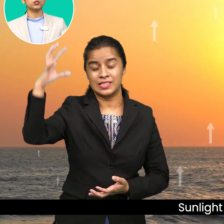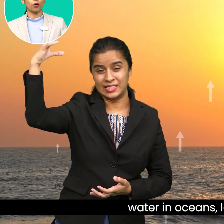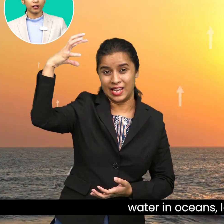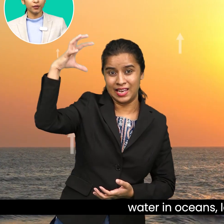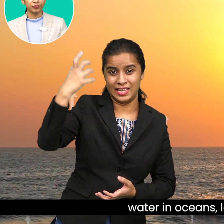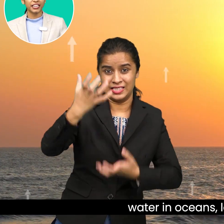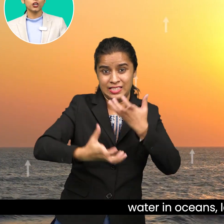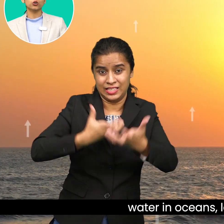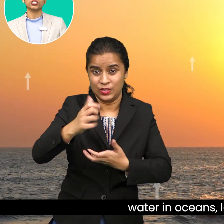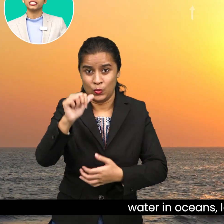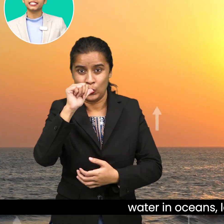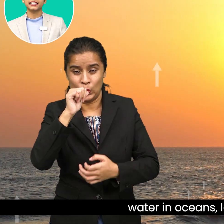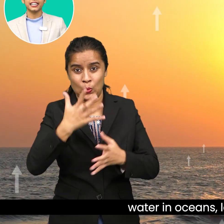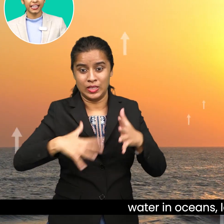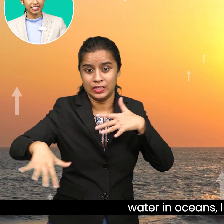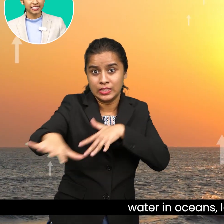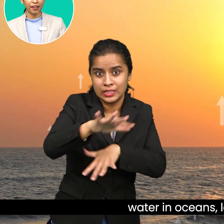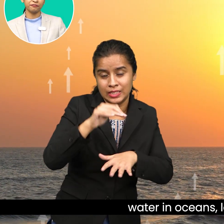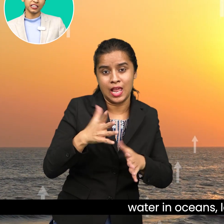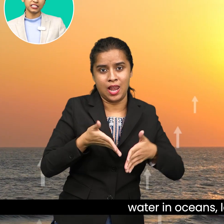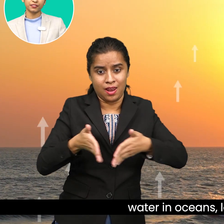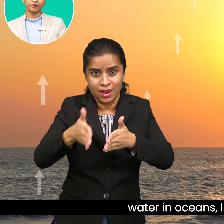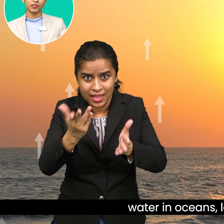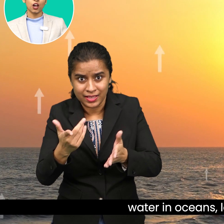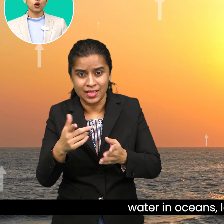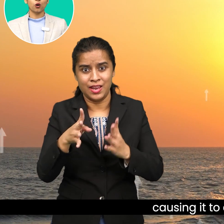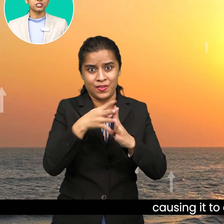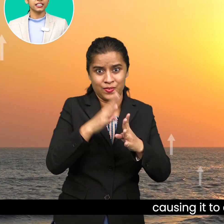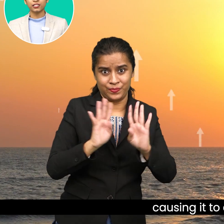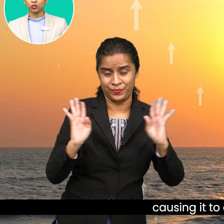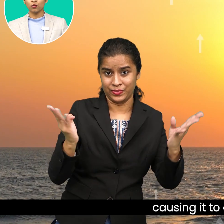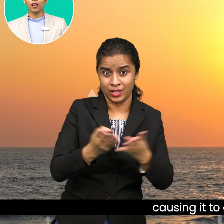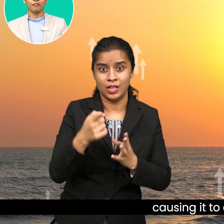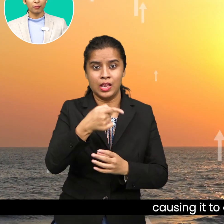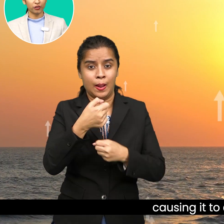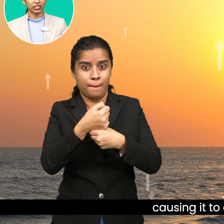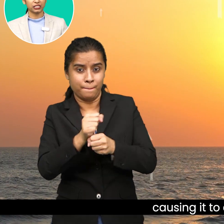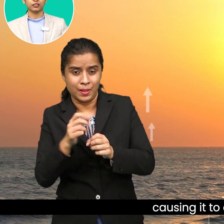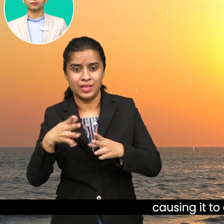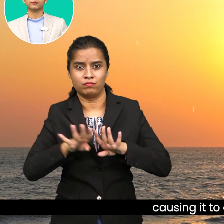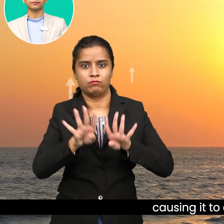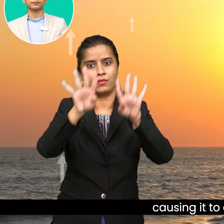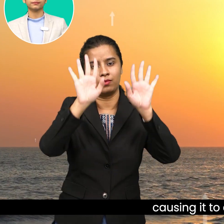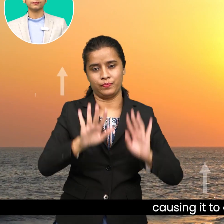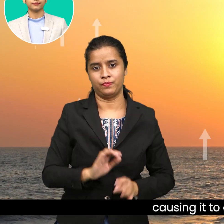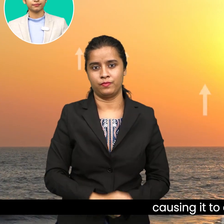Sunlight heats water in oceans, lakes, and fields, causing it to evaporate.